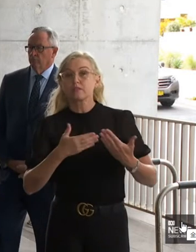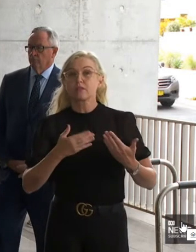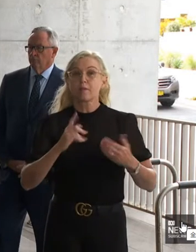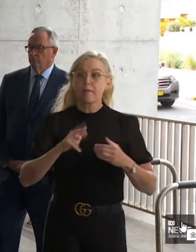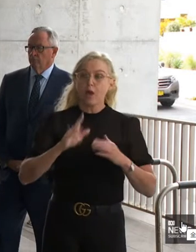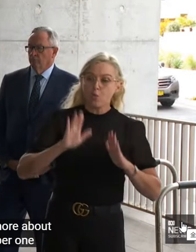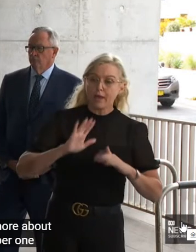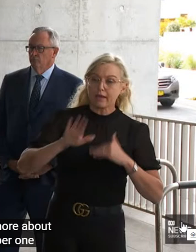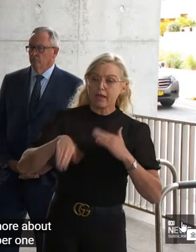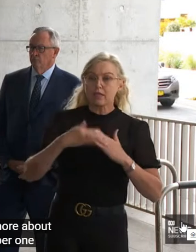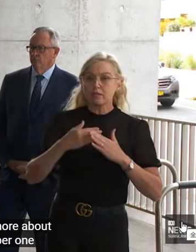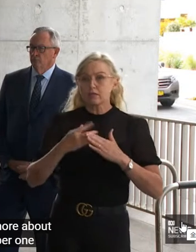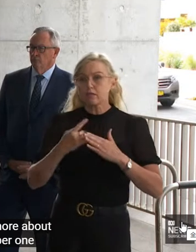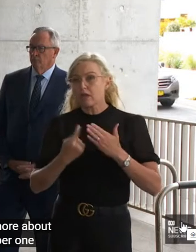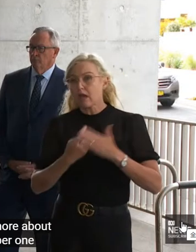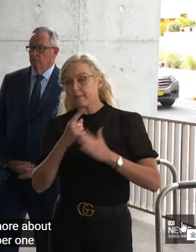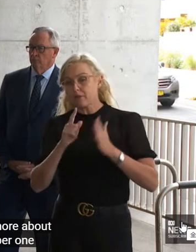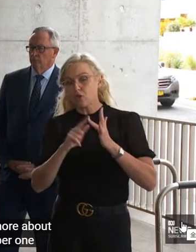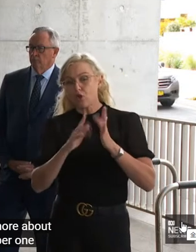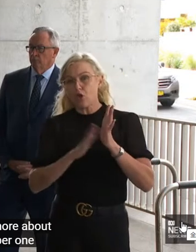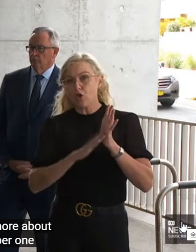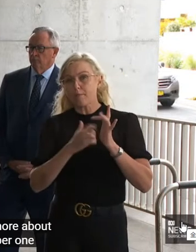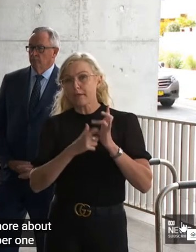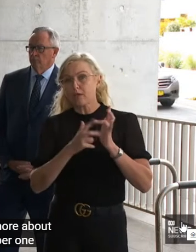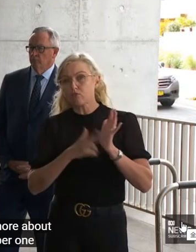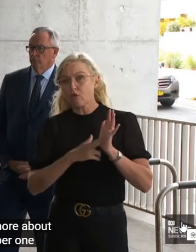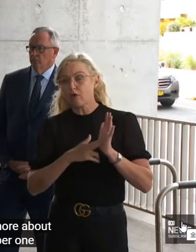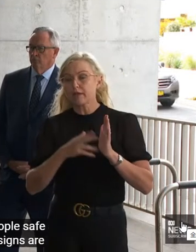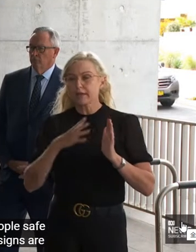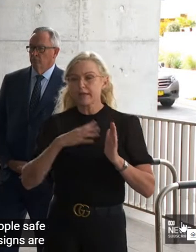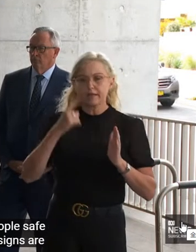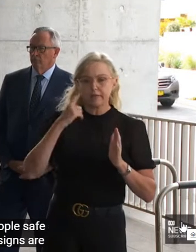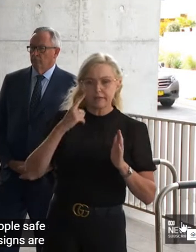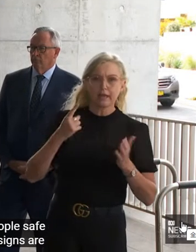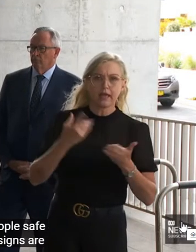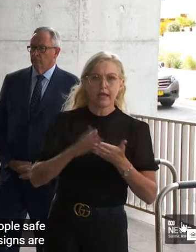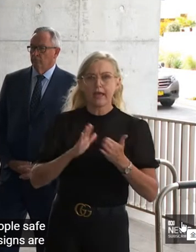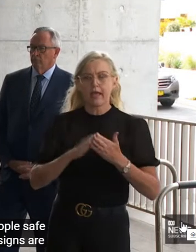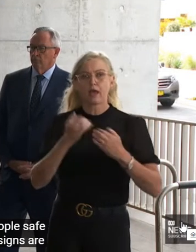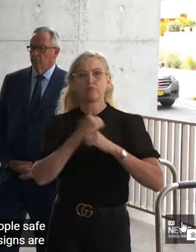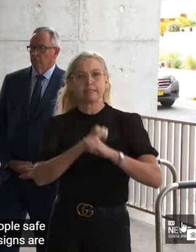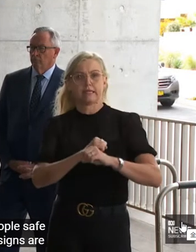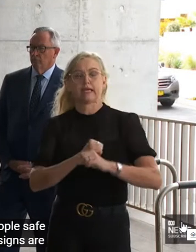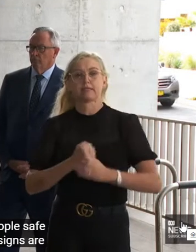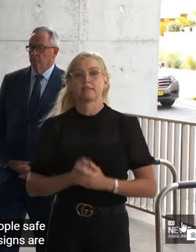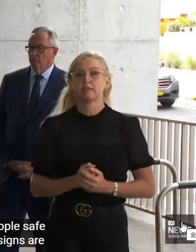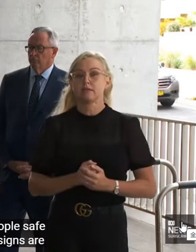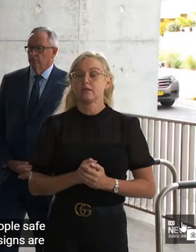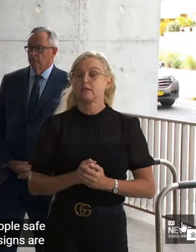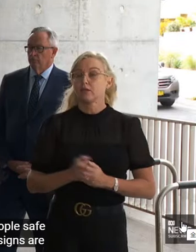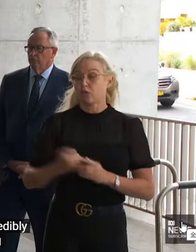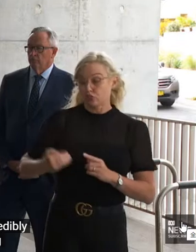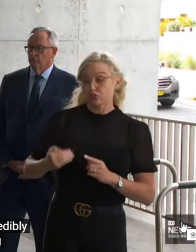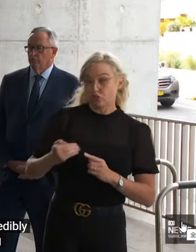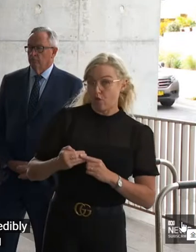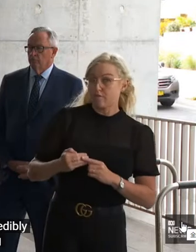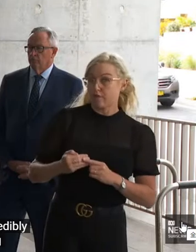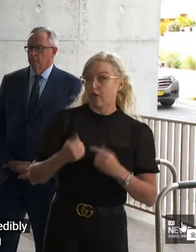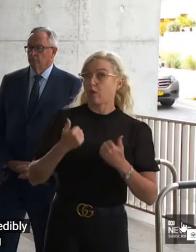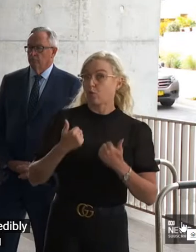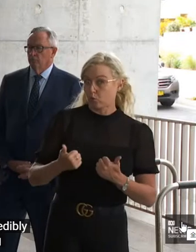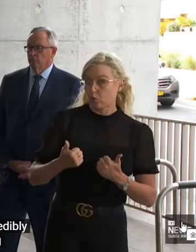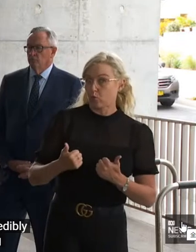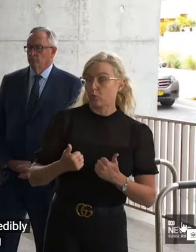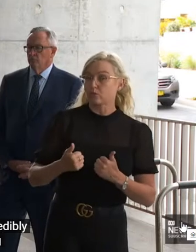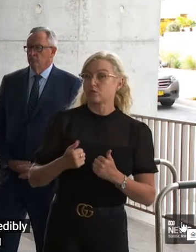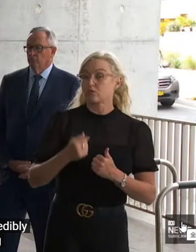variant, our number one priority is to keep people safe. And whilst the early signs are positive and incredibly encouraging,